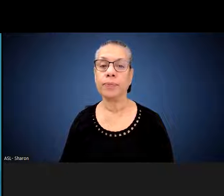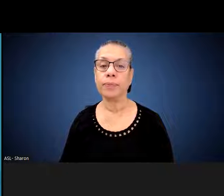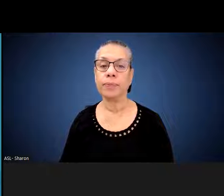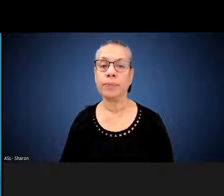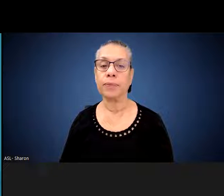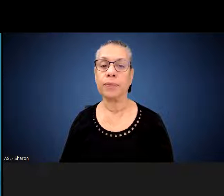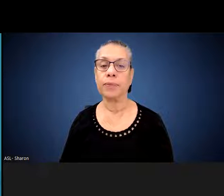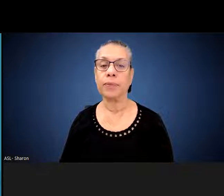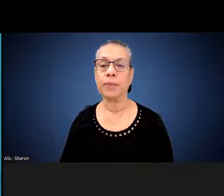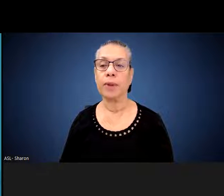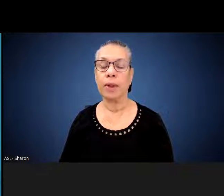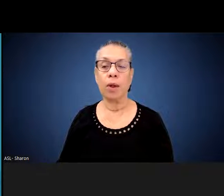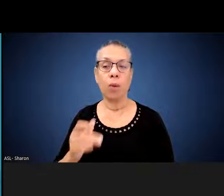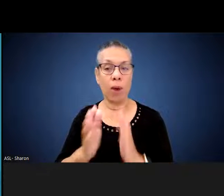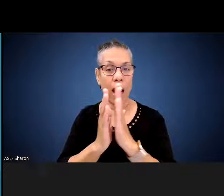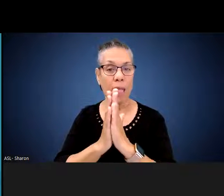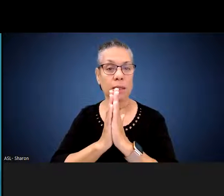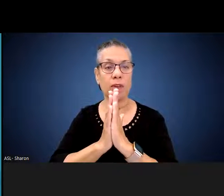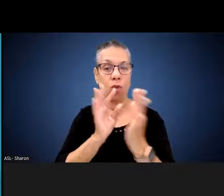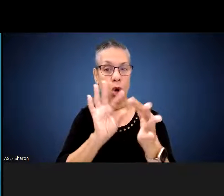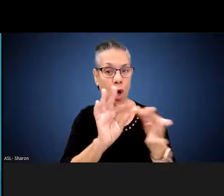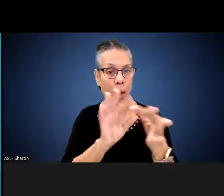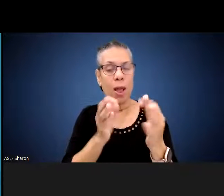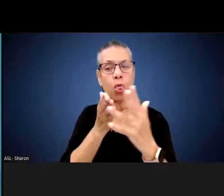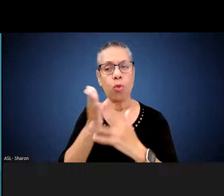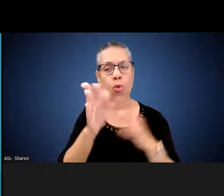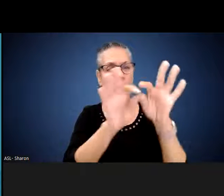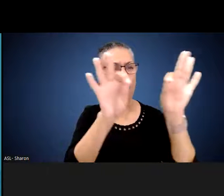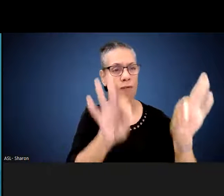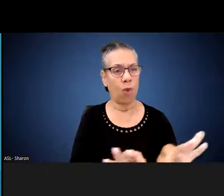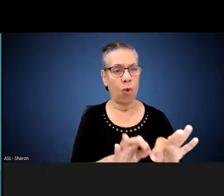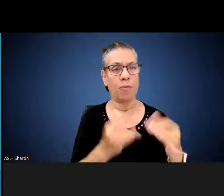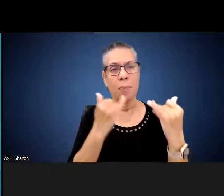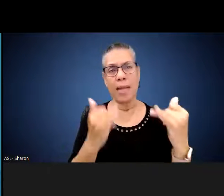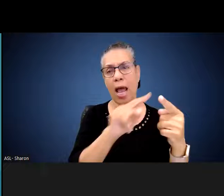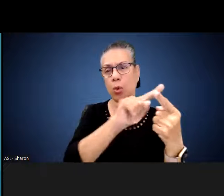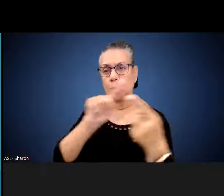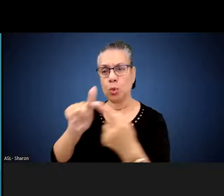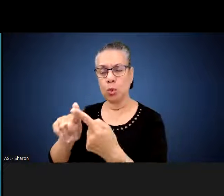is available from now until November 16th.